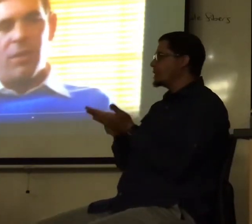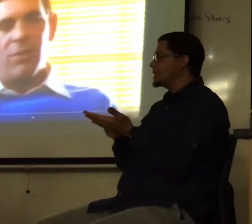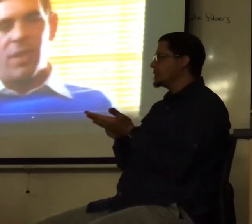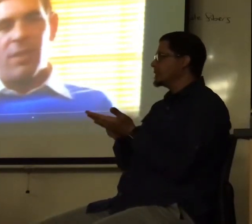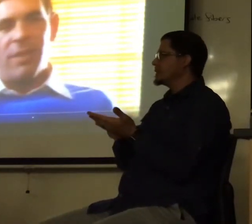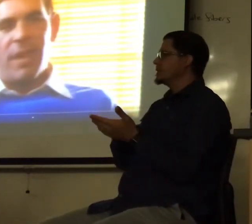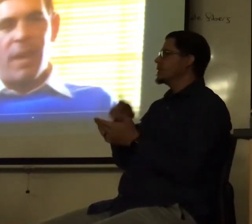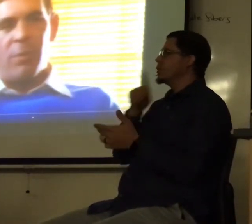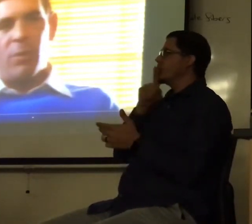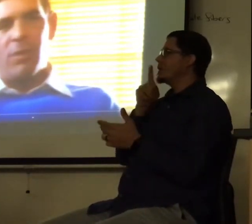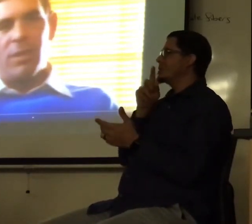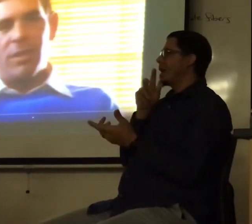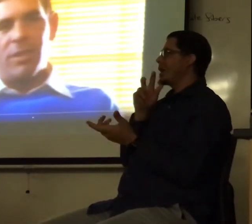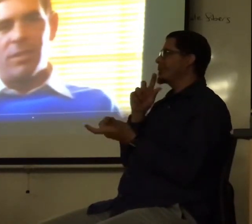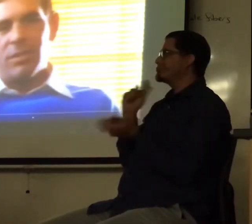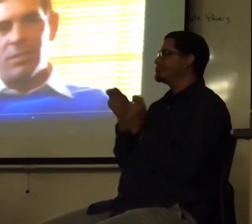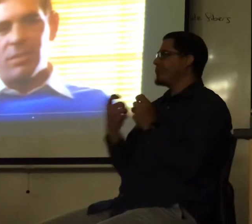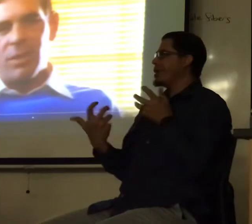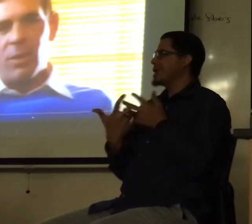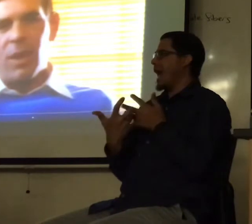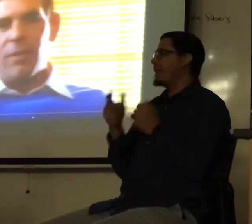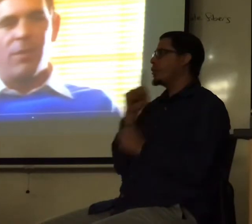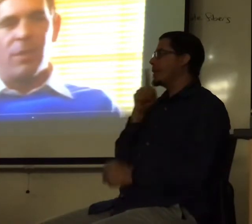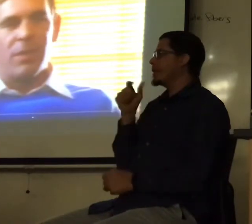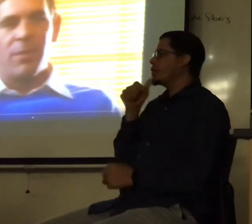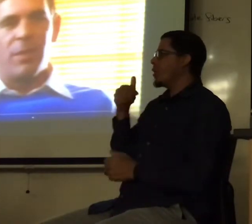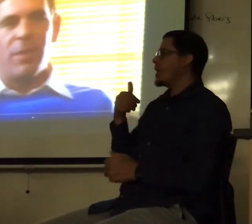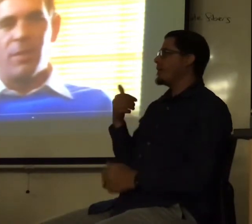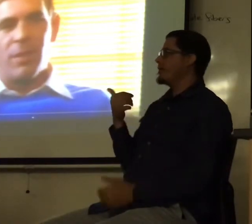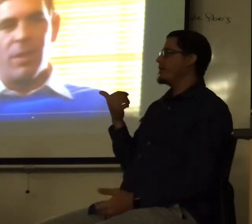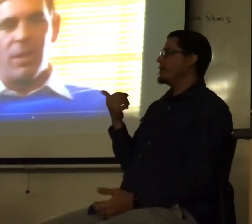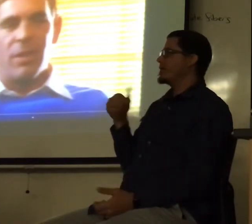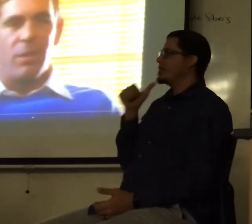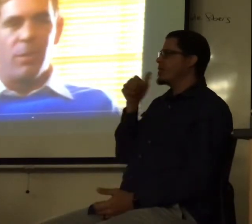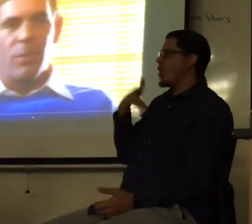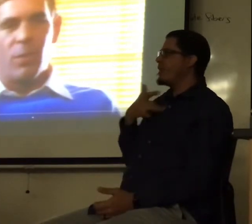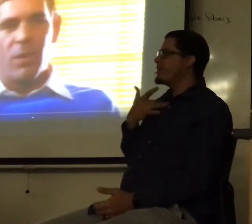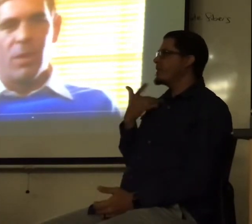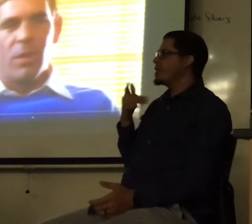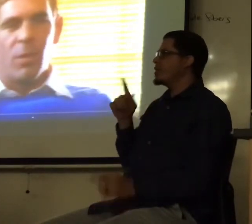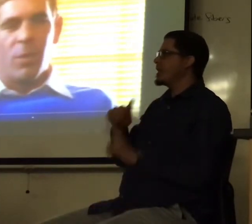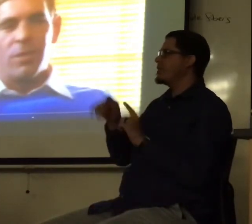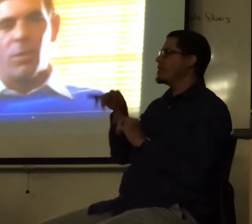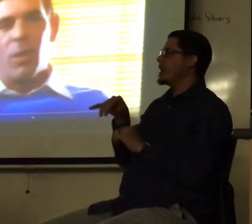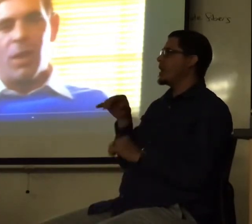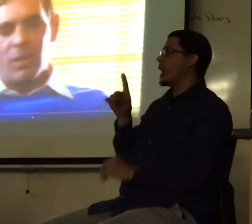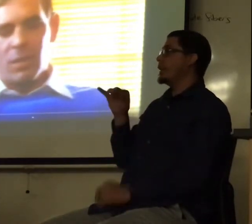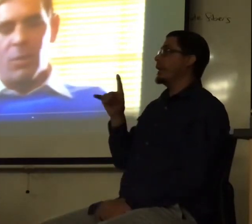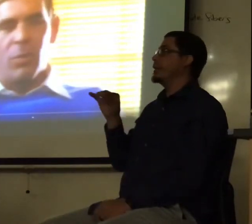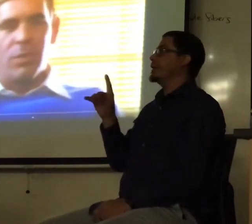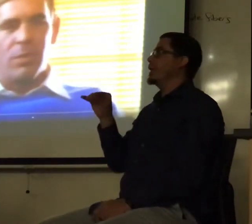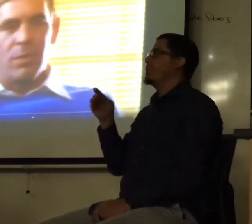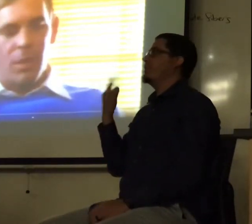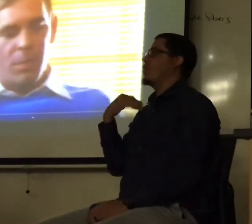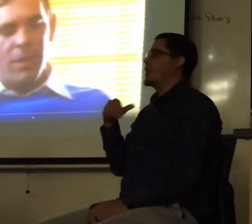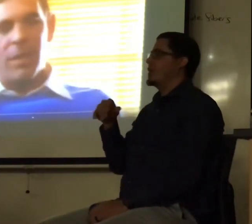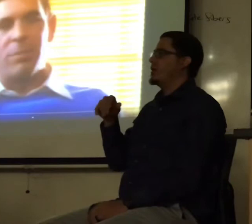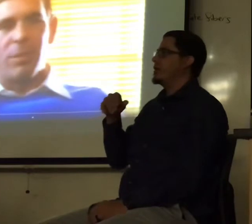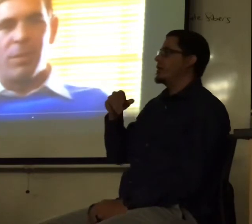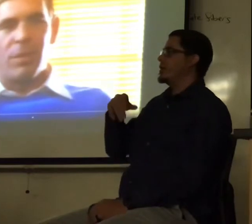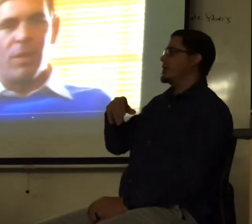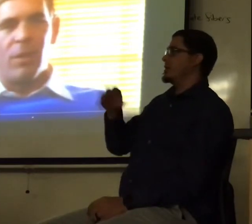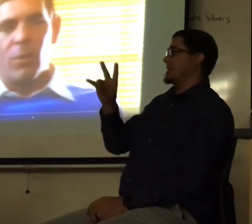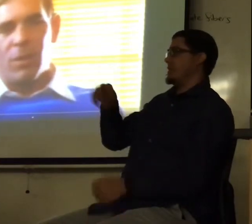Now you just kind of adapt to it. It doesn't. You don't have any feeling different than it did before. 7 years ago, Joe had